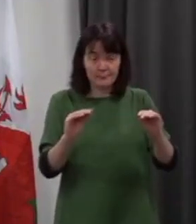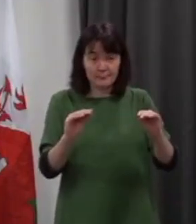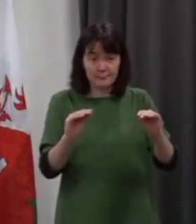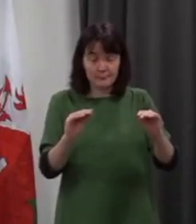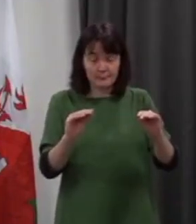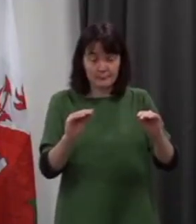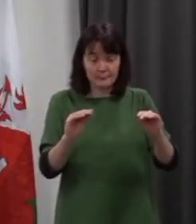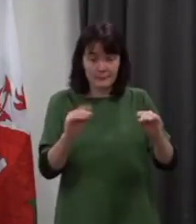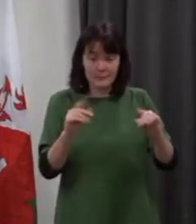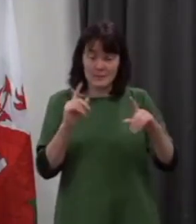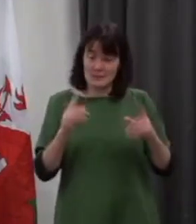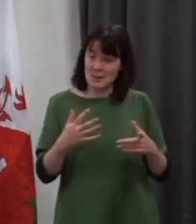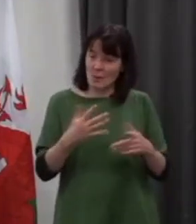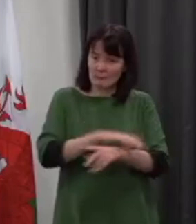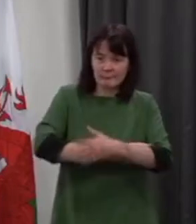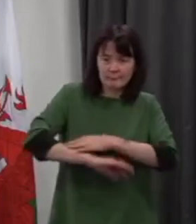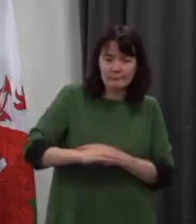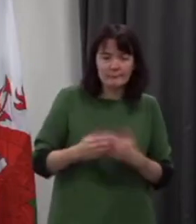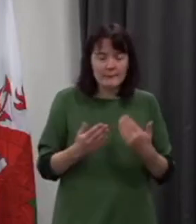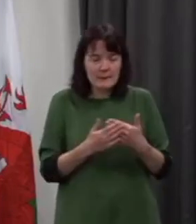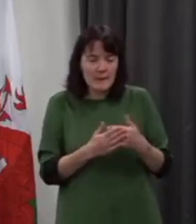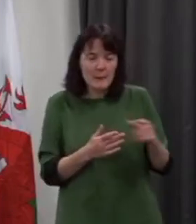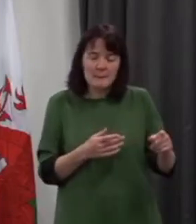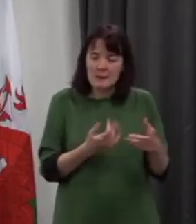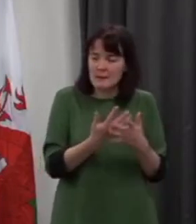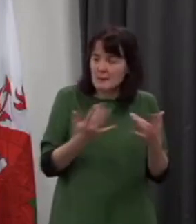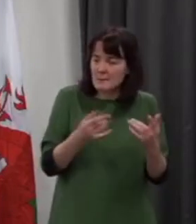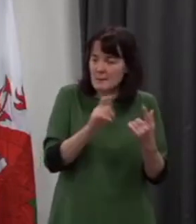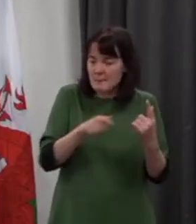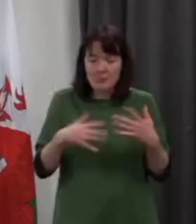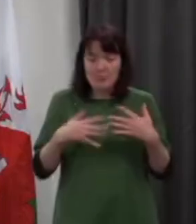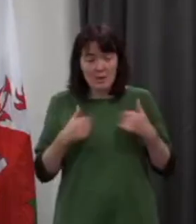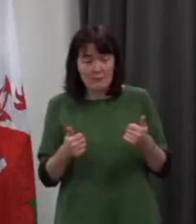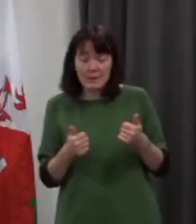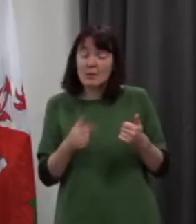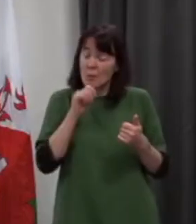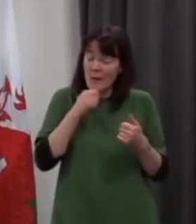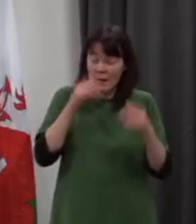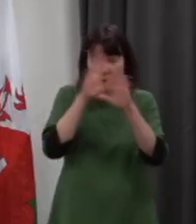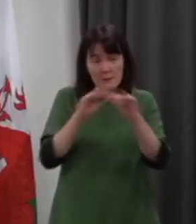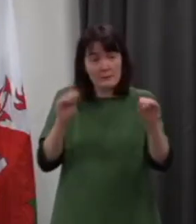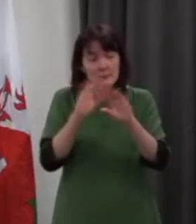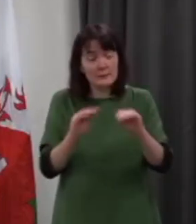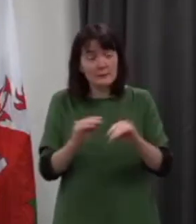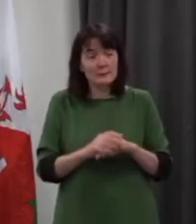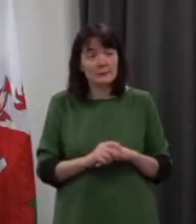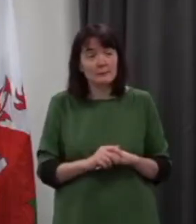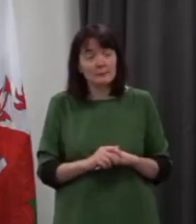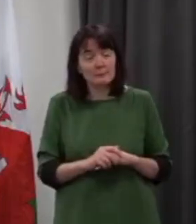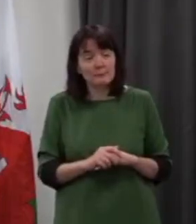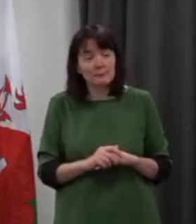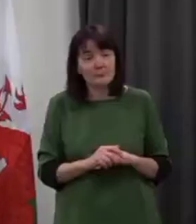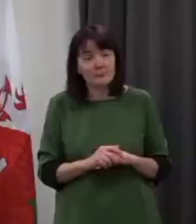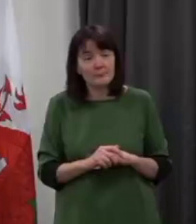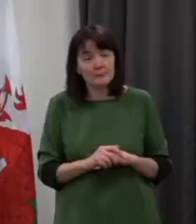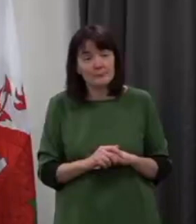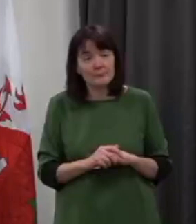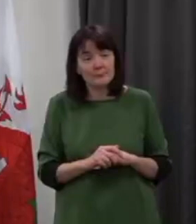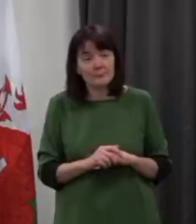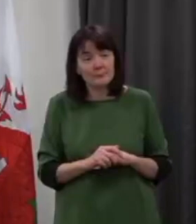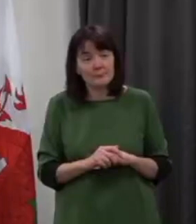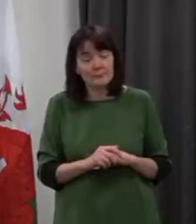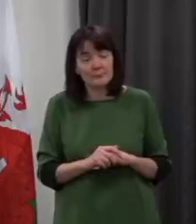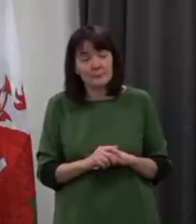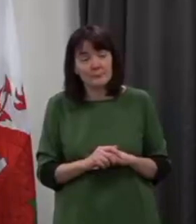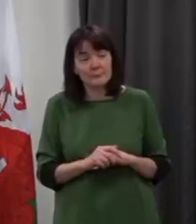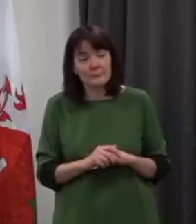response, but also what that then is in terms of people recovering as well. Andy from Channel 4. I'd like to go back to the issue